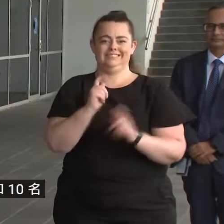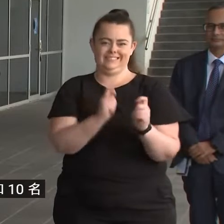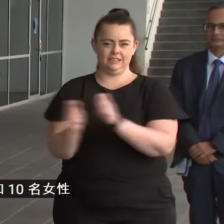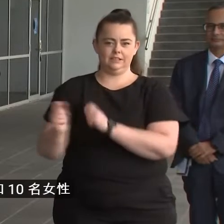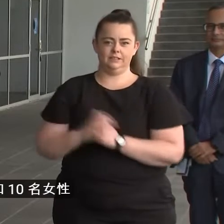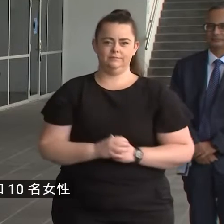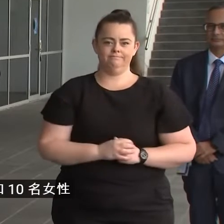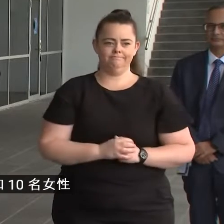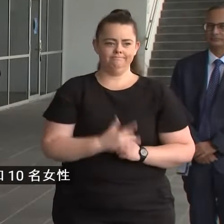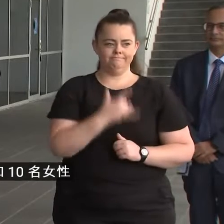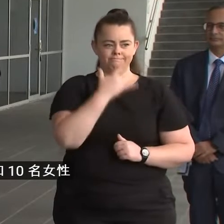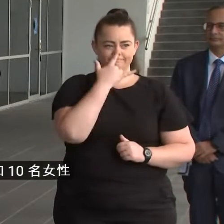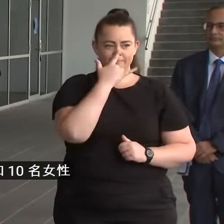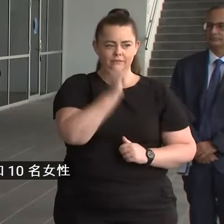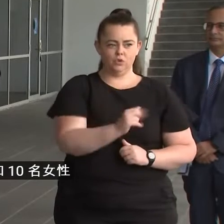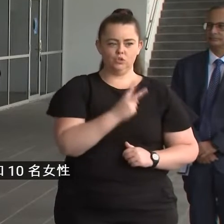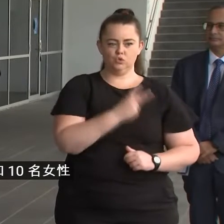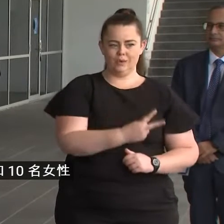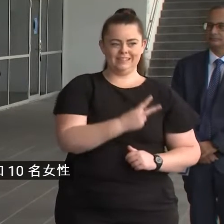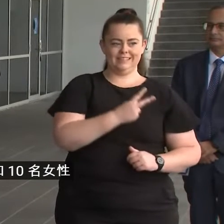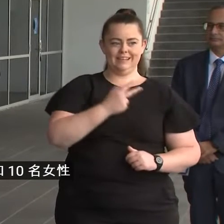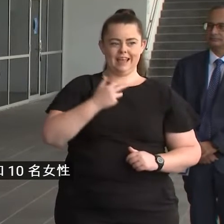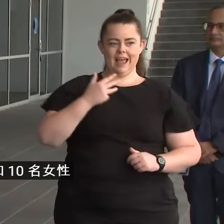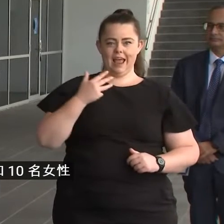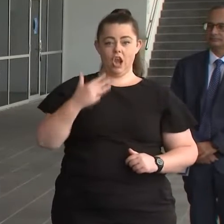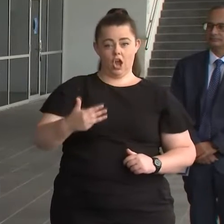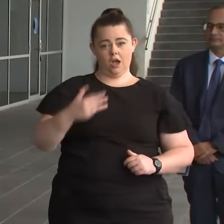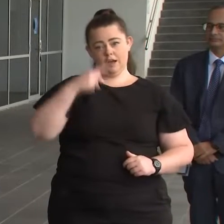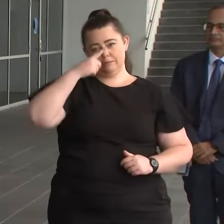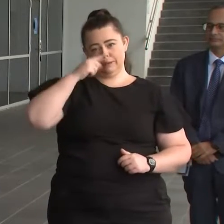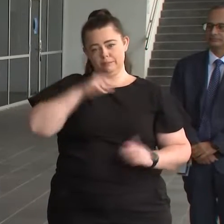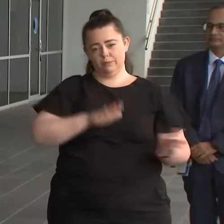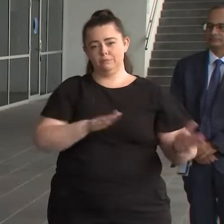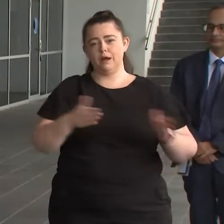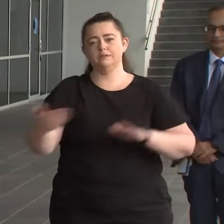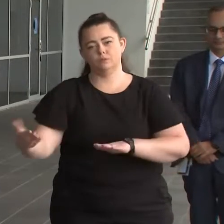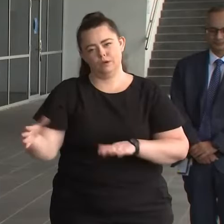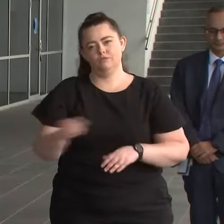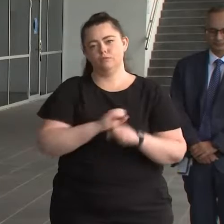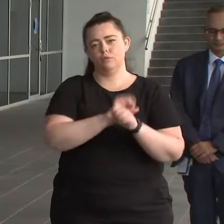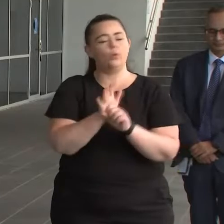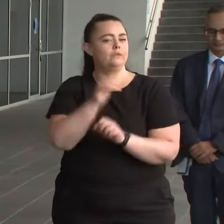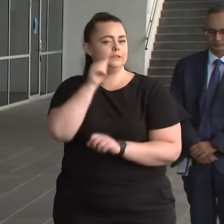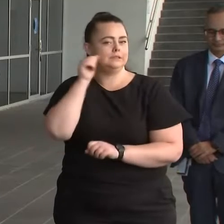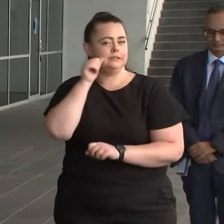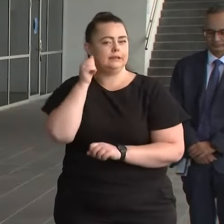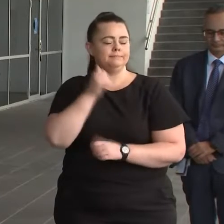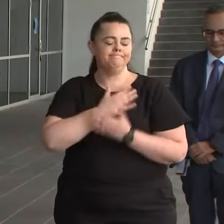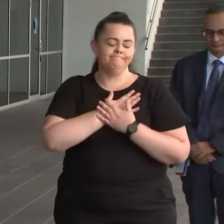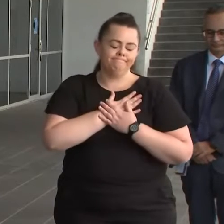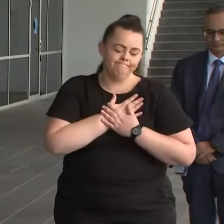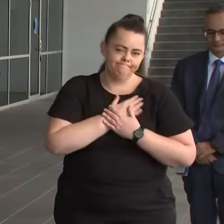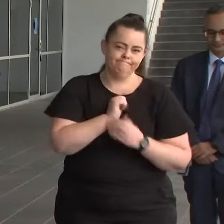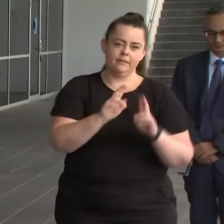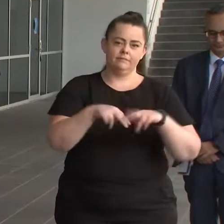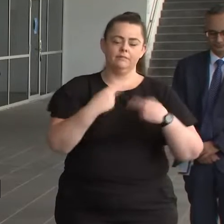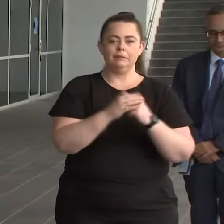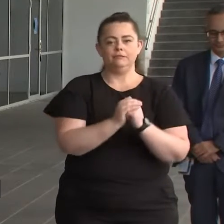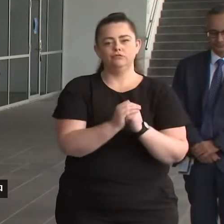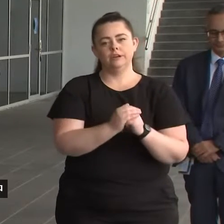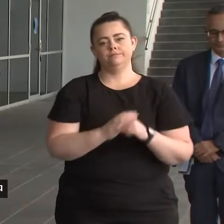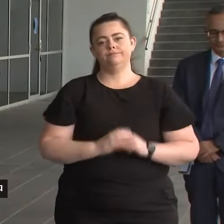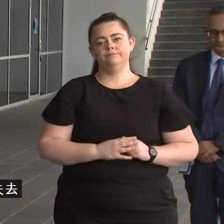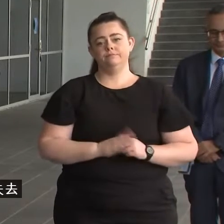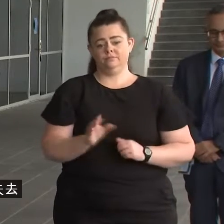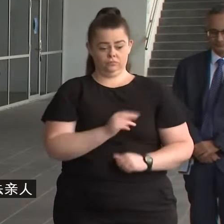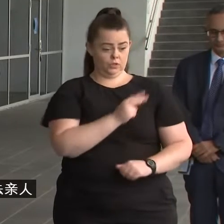men and 10 women. And can I pass my condolences on to the families for their loss of their loved ones. Of the 29